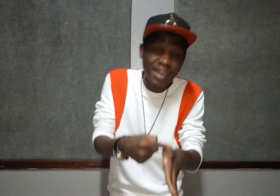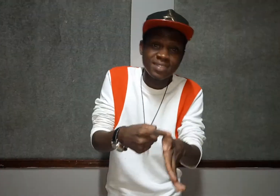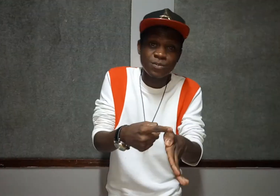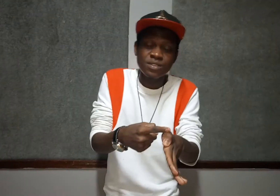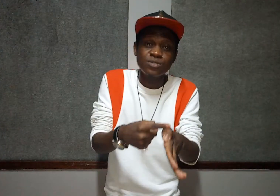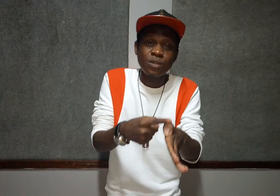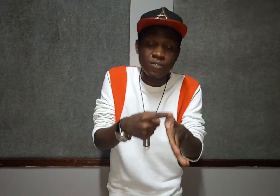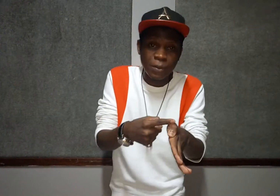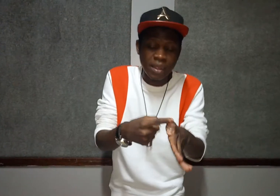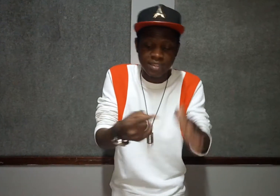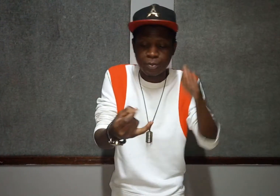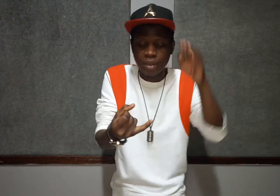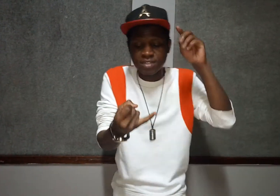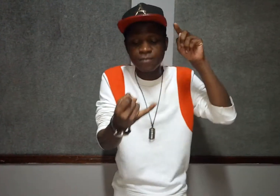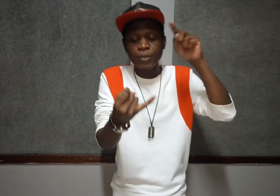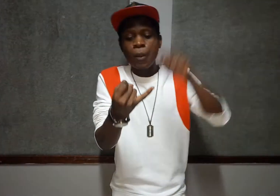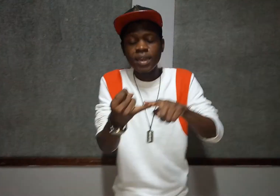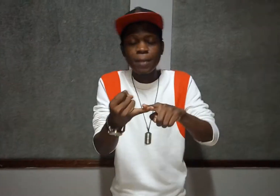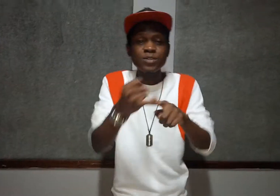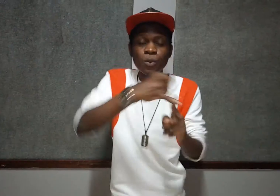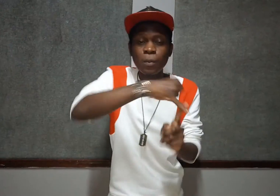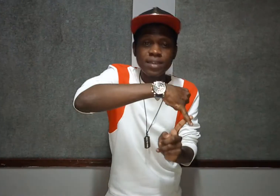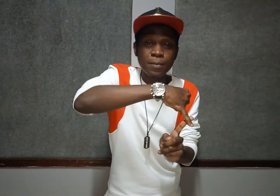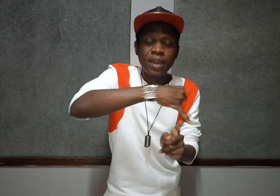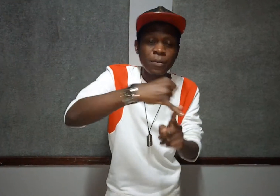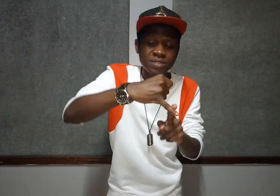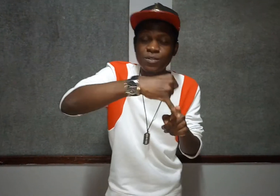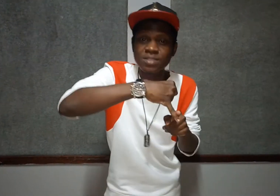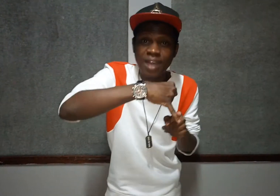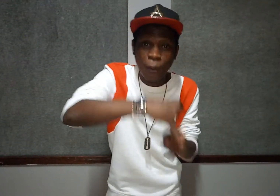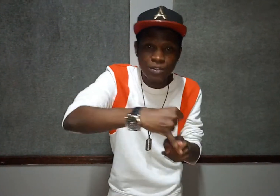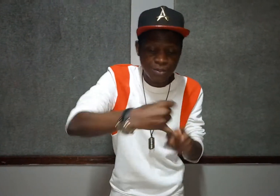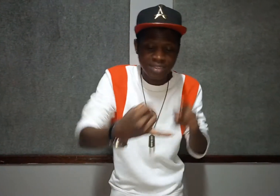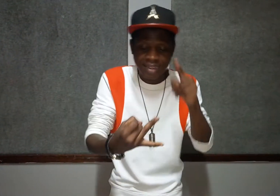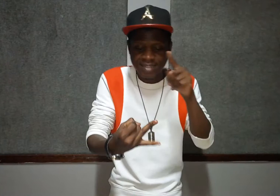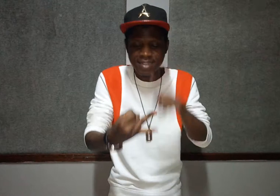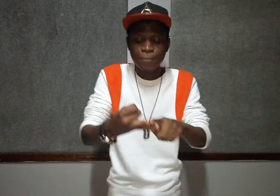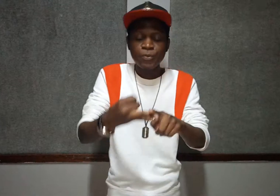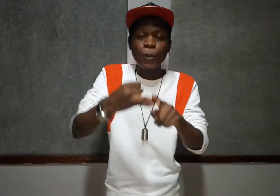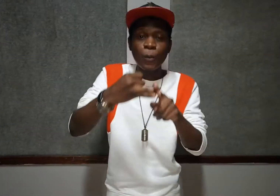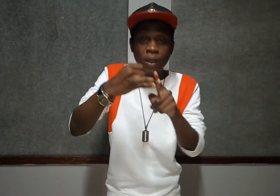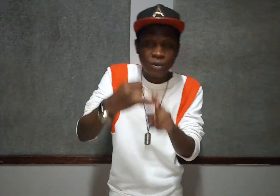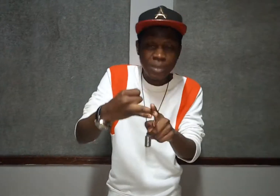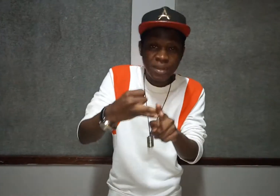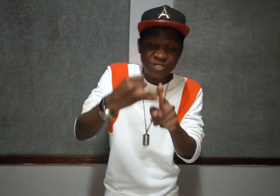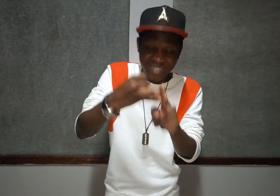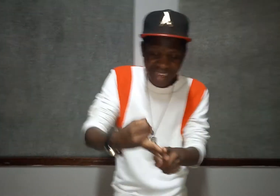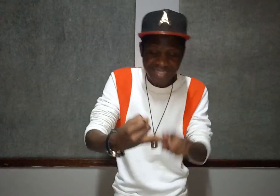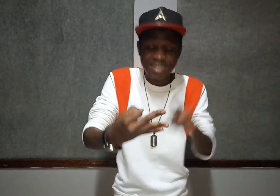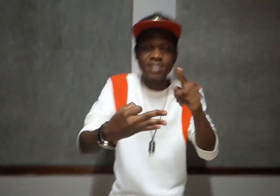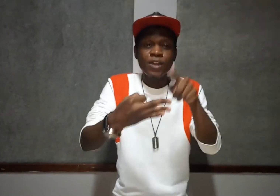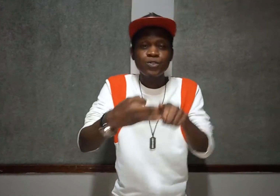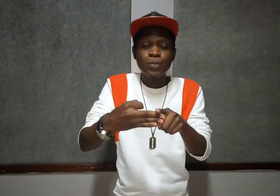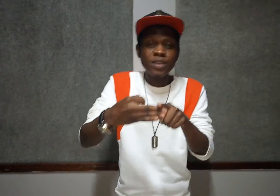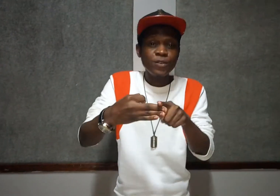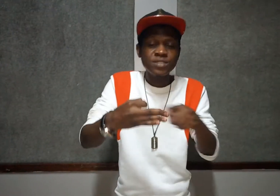taxes, which is also very expensive. Ogena maso okumanya embera yobude, those are also taxes. Okubango yemene taxes. To be using,